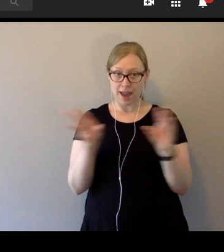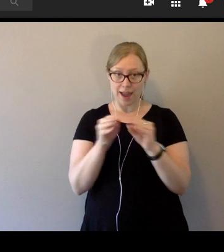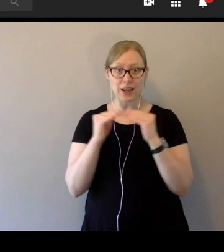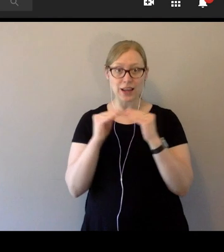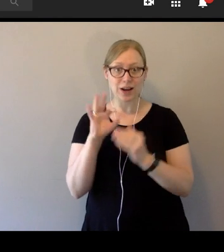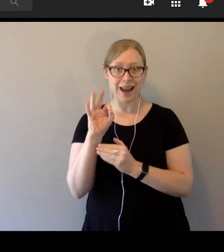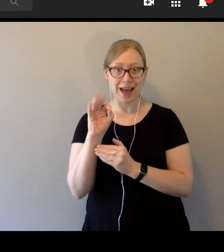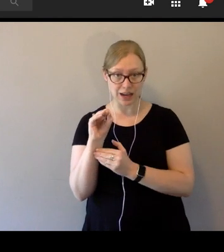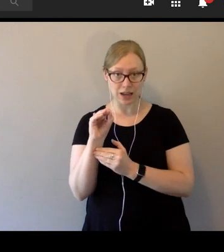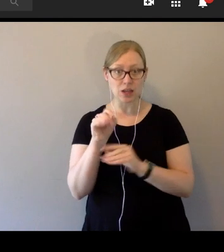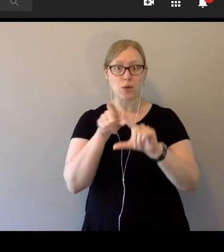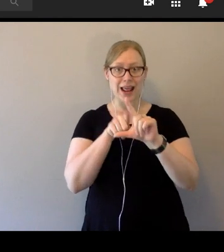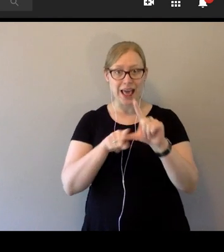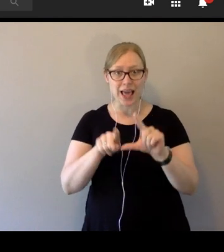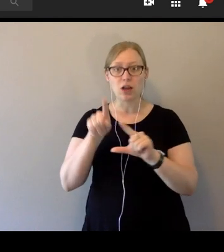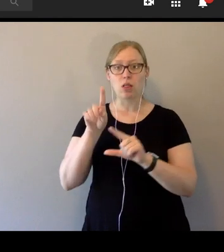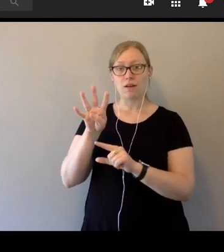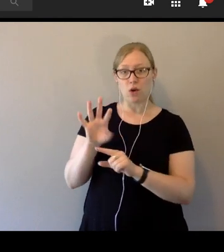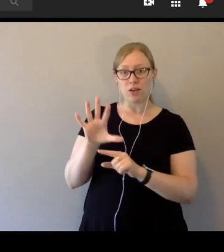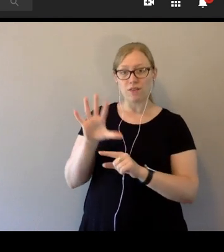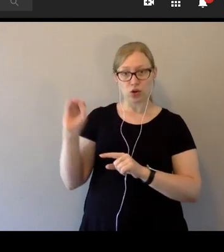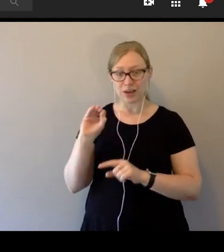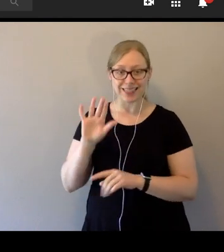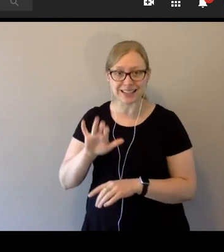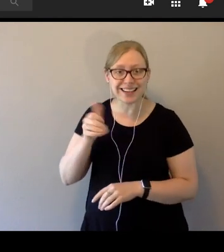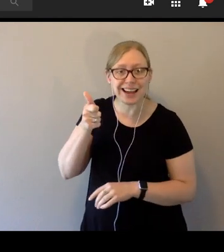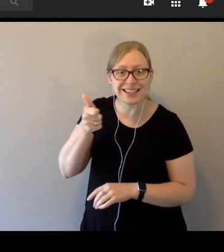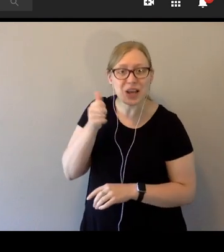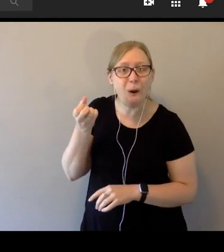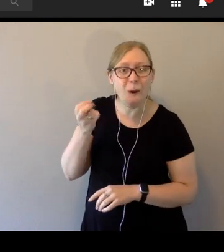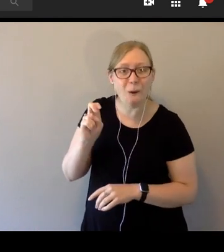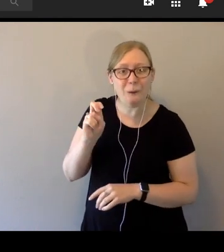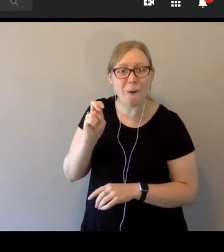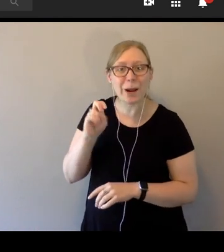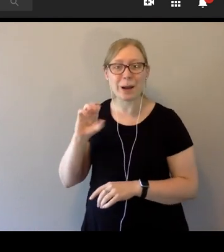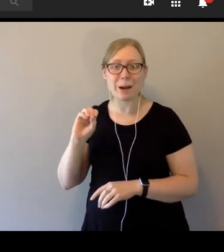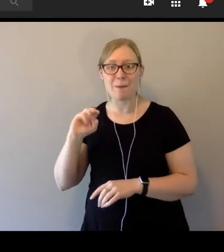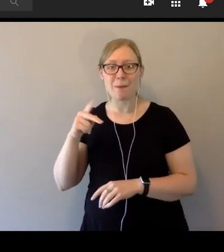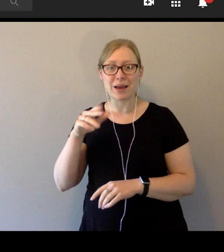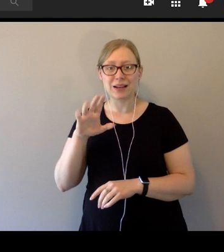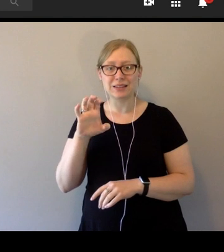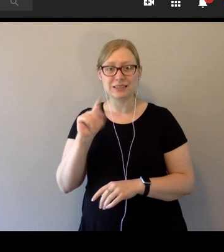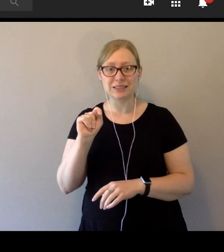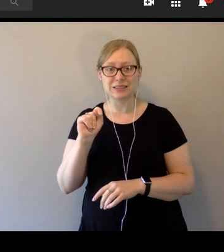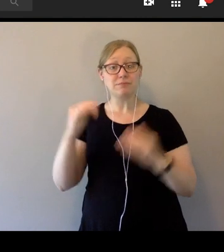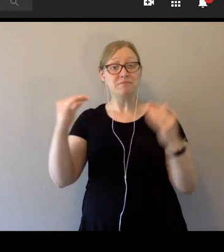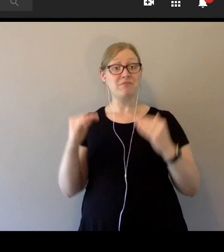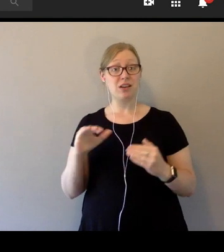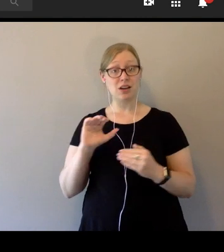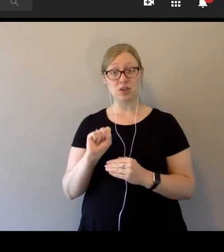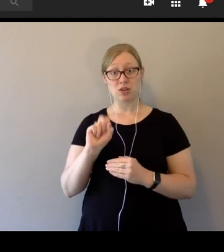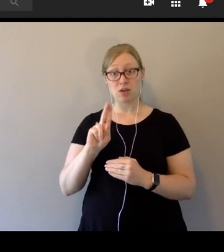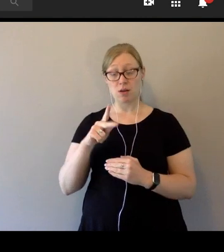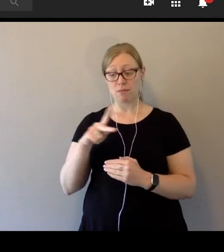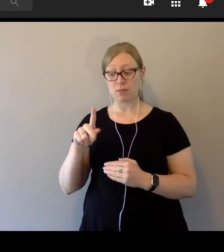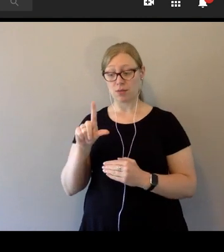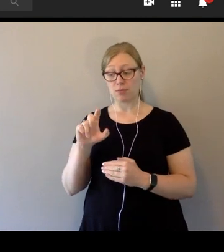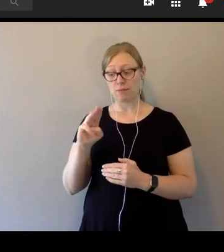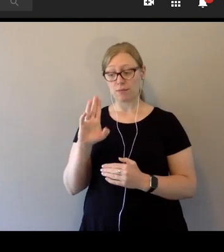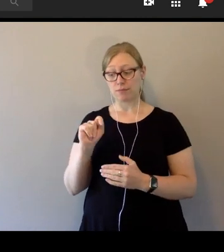angle of 45 degrees is its own complement. Supplement means they're going to add to 180, so